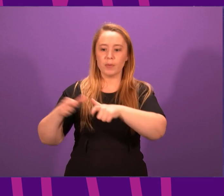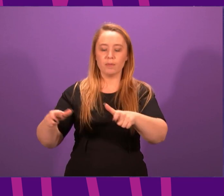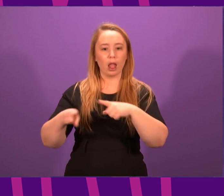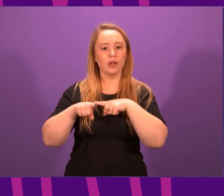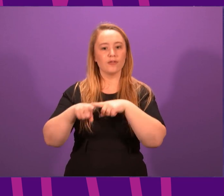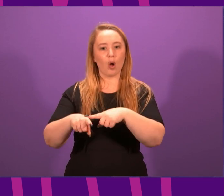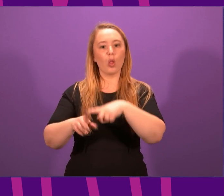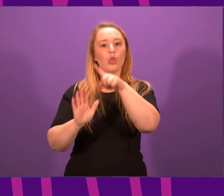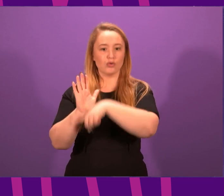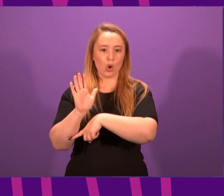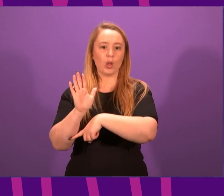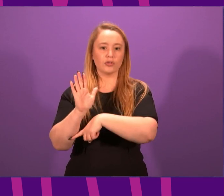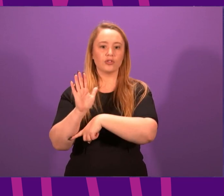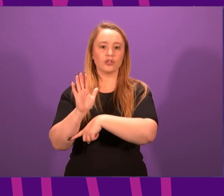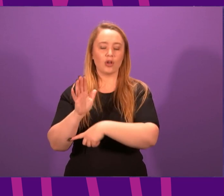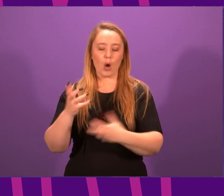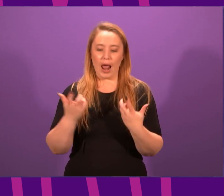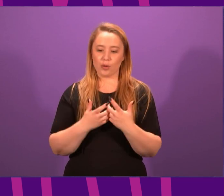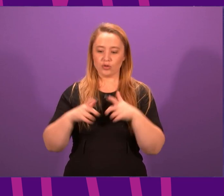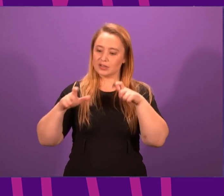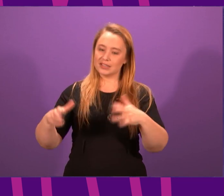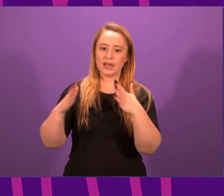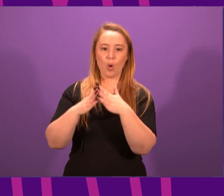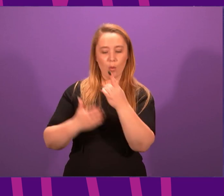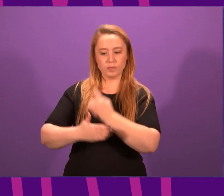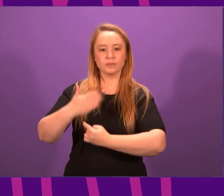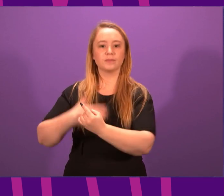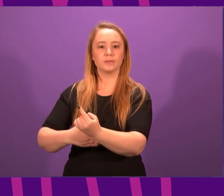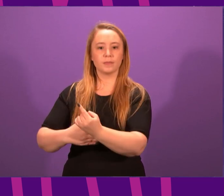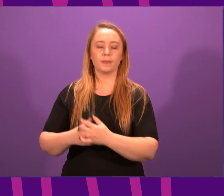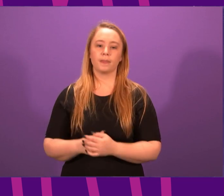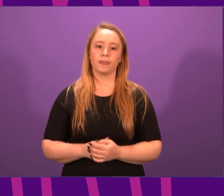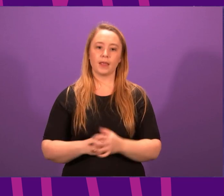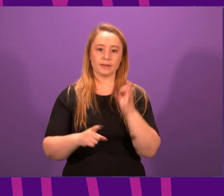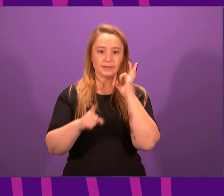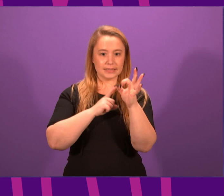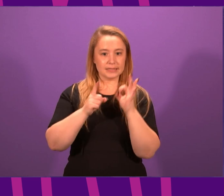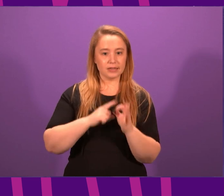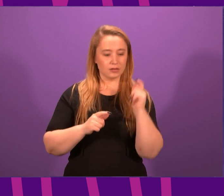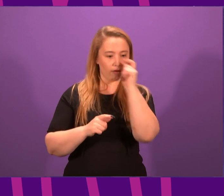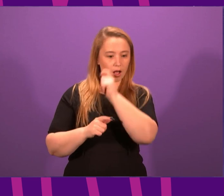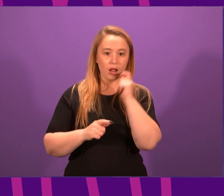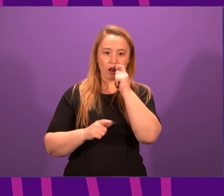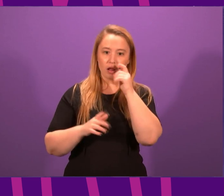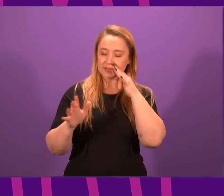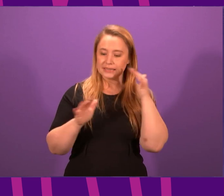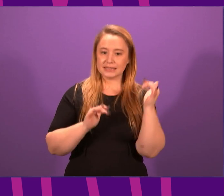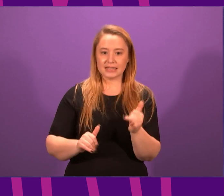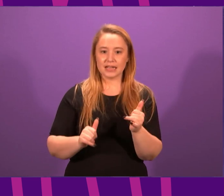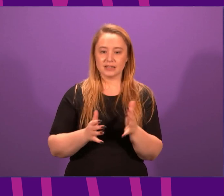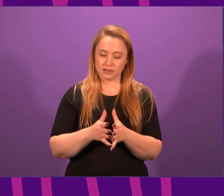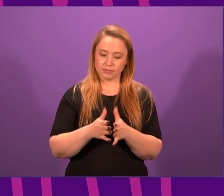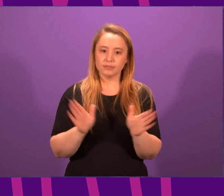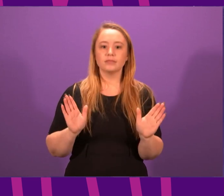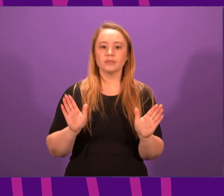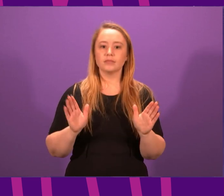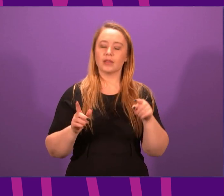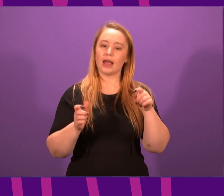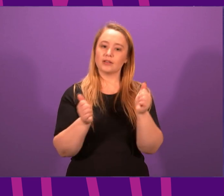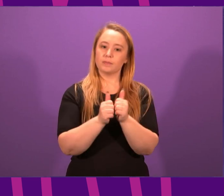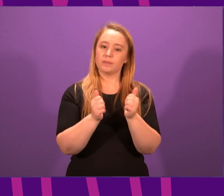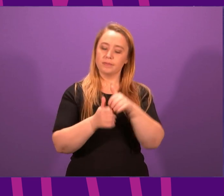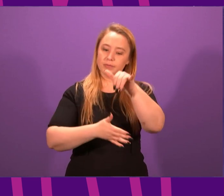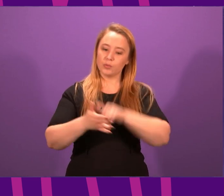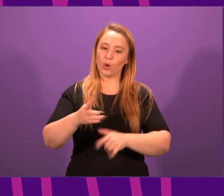rules, especially on self-isolation. We set out details of our testing expansion in the paper we published last